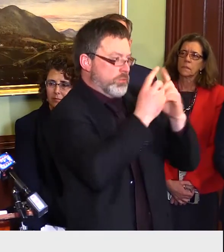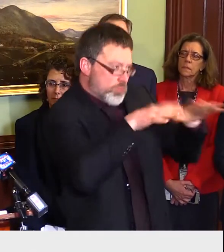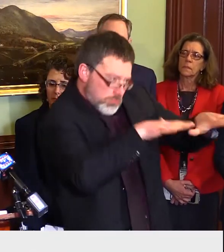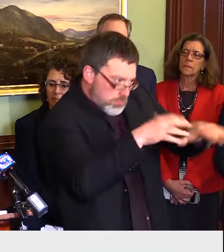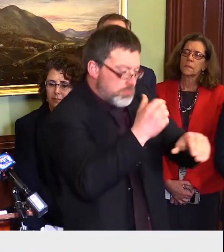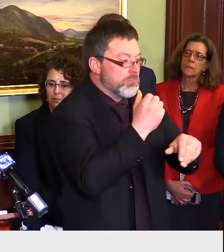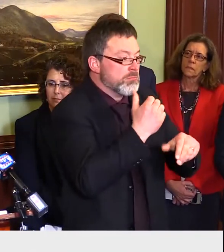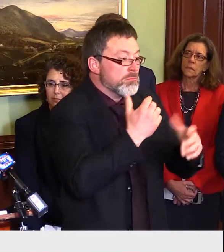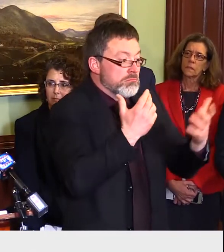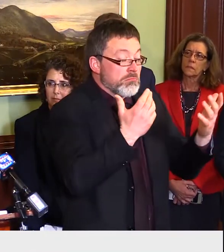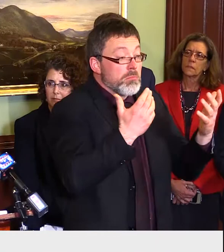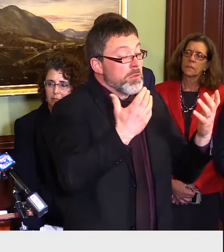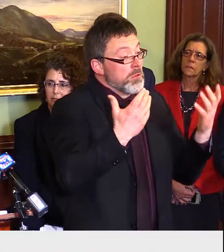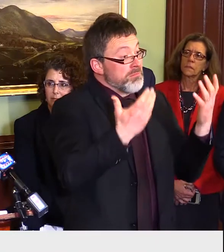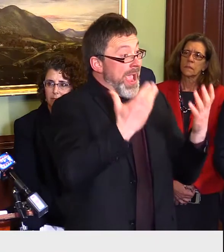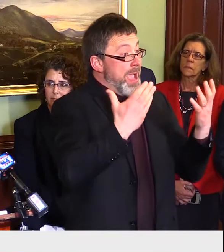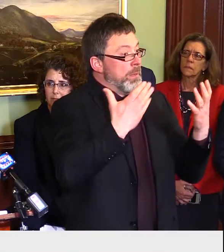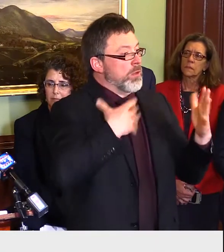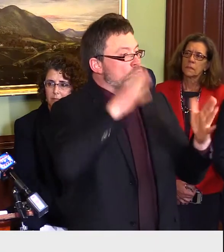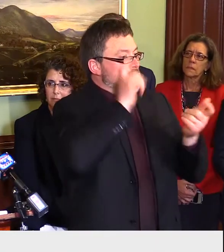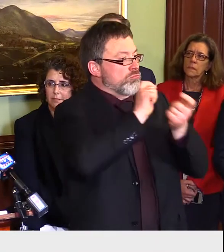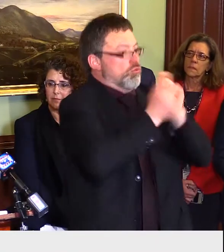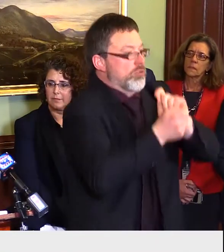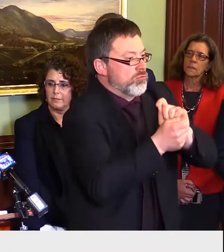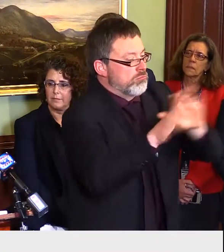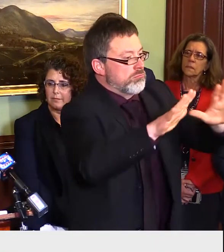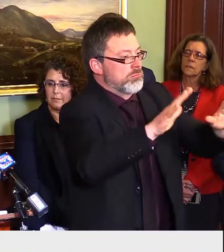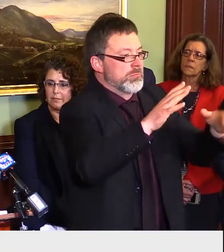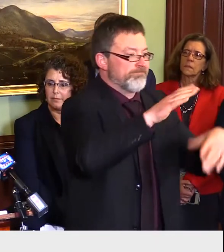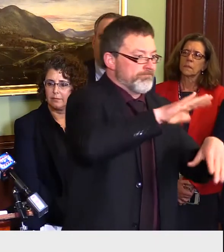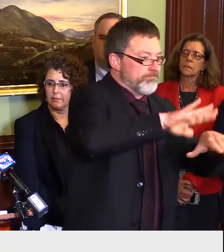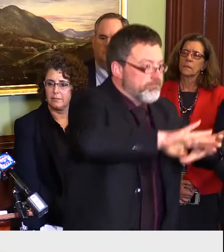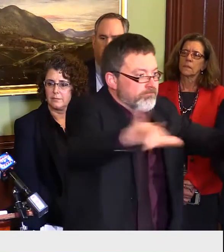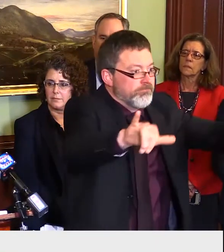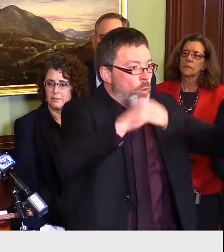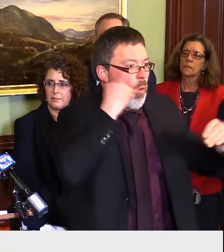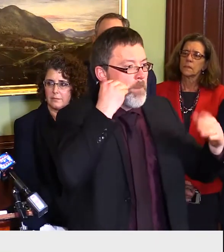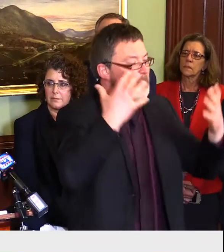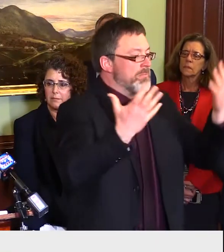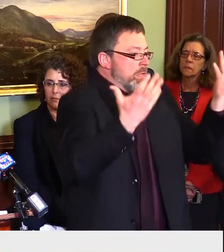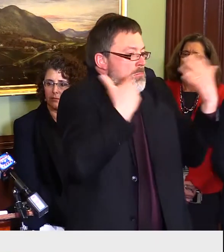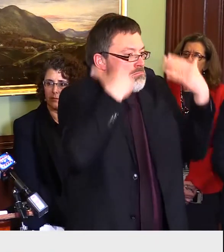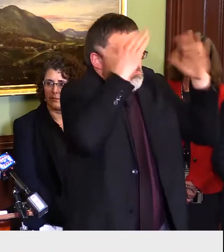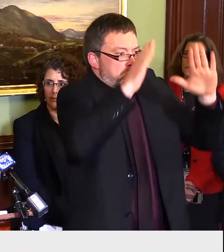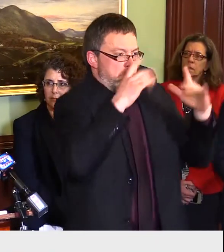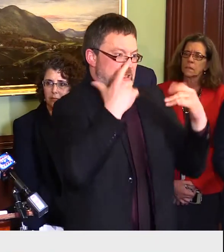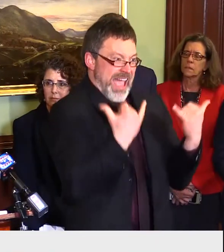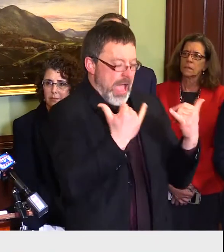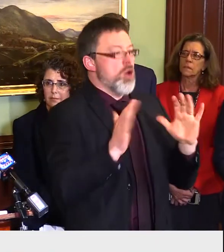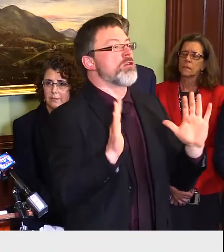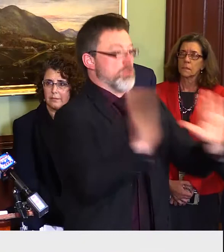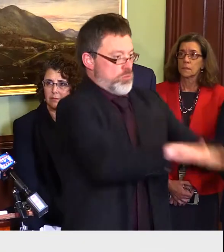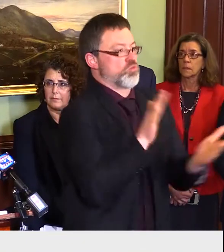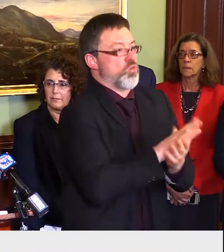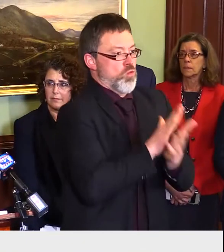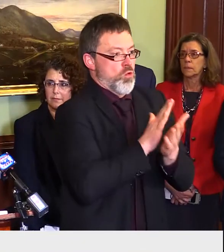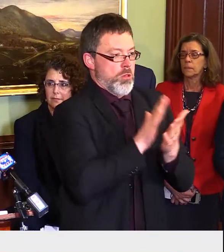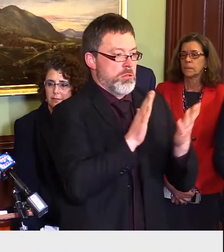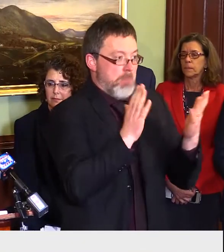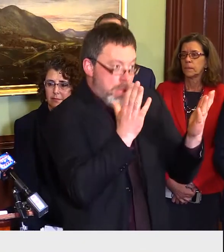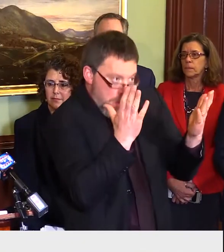behind me, as well as those across state and local government and in our healthcare system who are working long